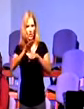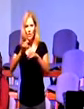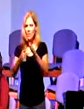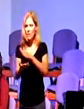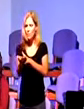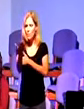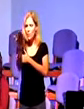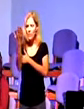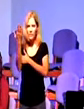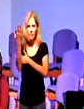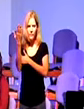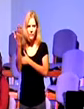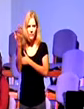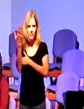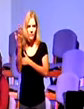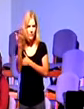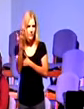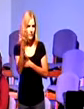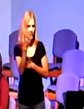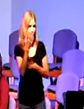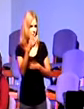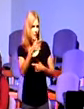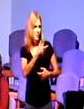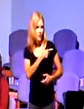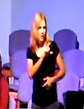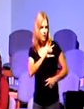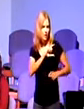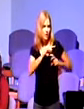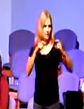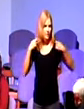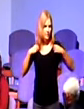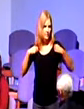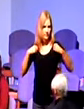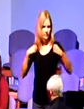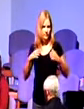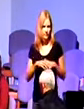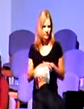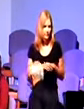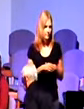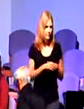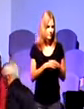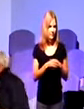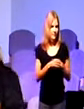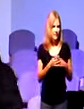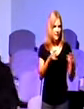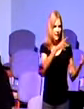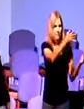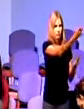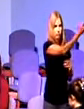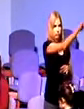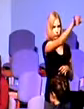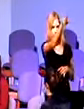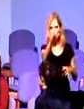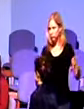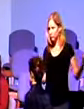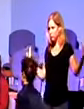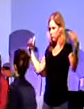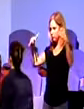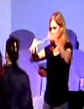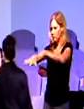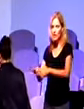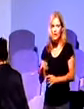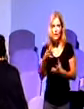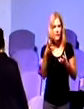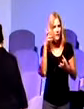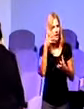morning wearing Operation Christmas Child shirts. They sort of invaded, and that's okay. You get to hear a lot this morning